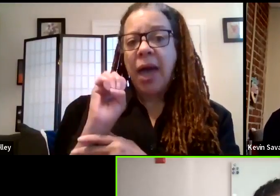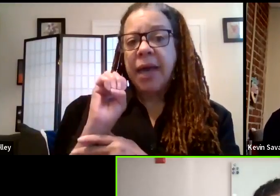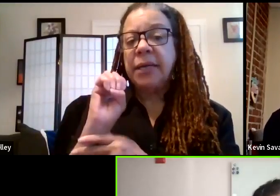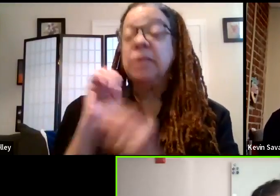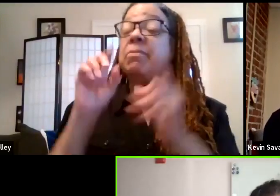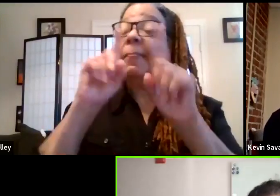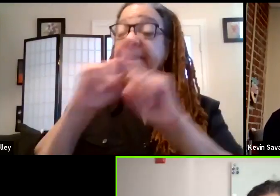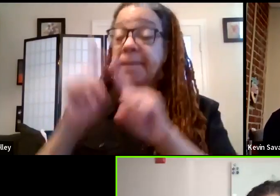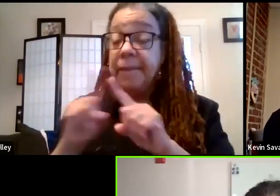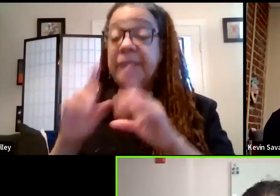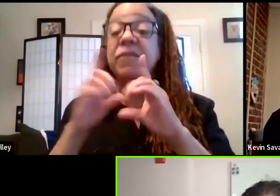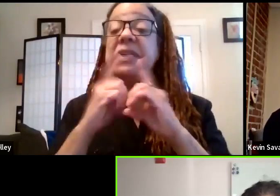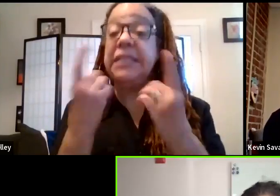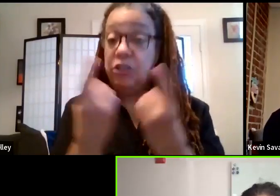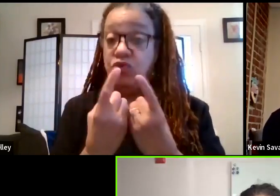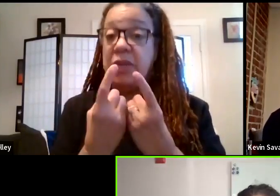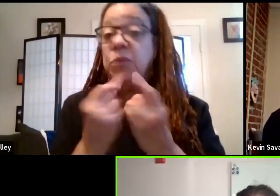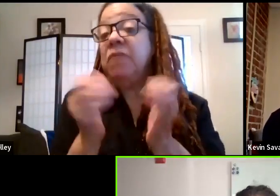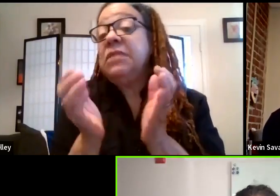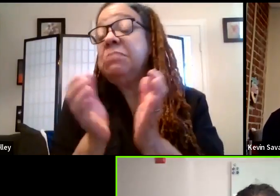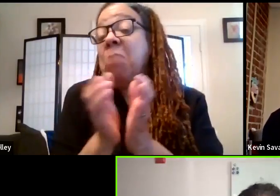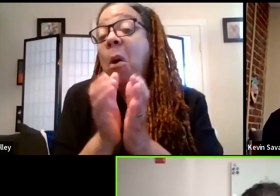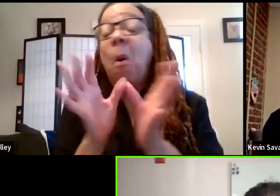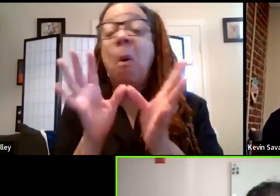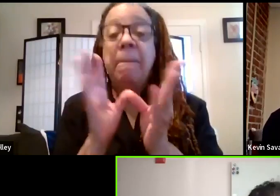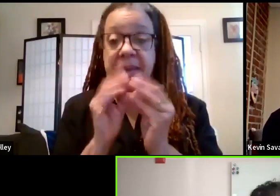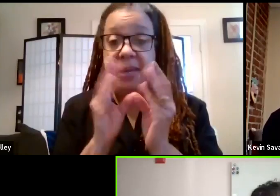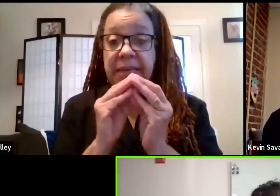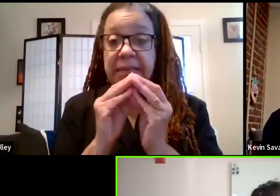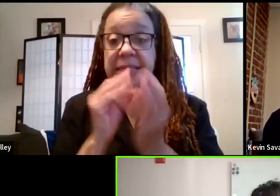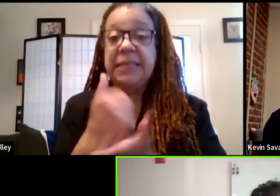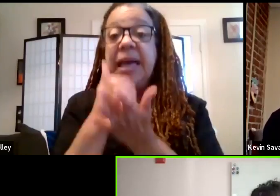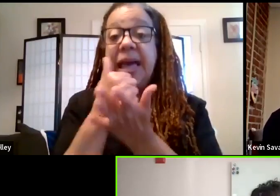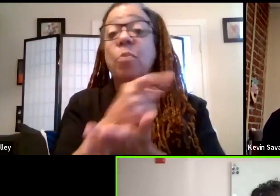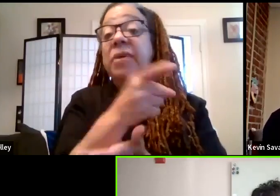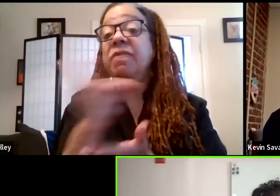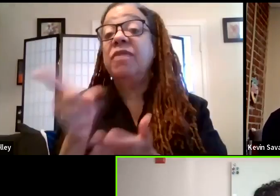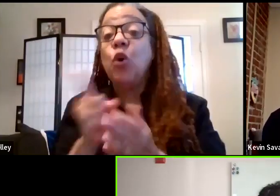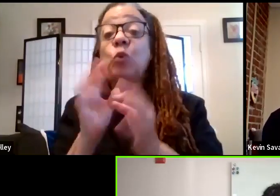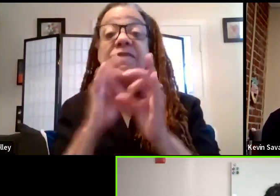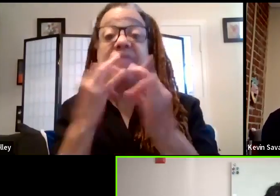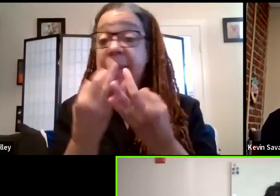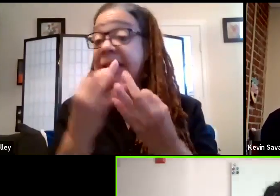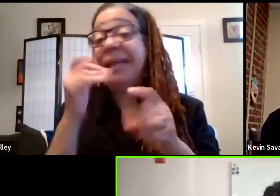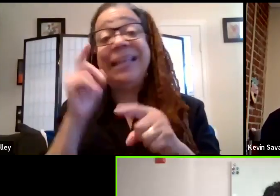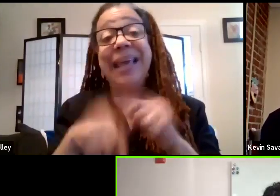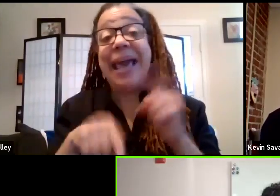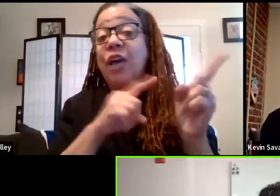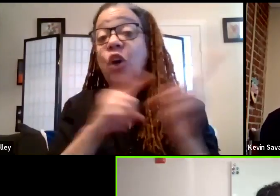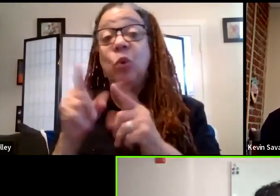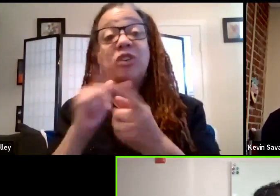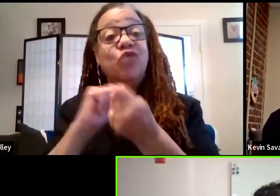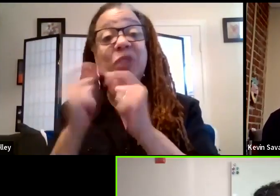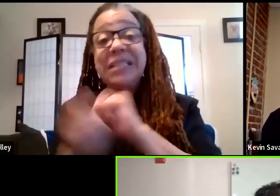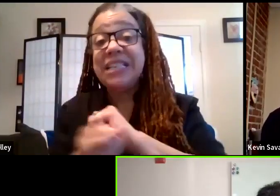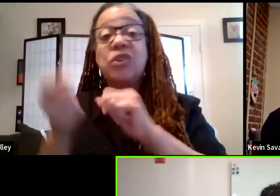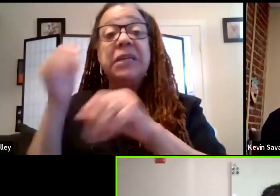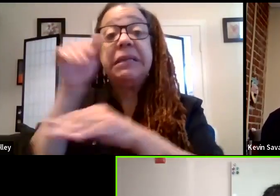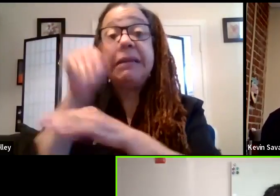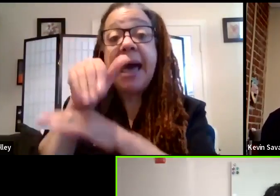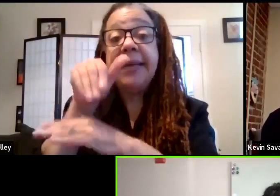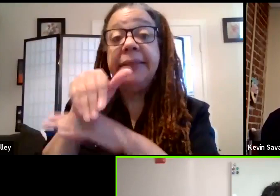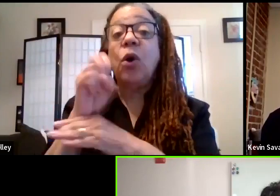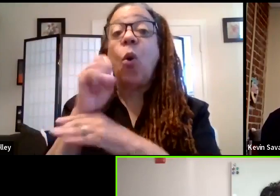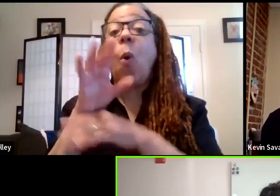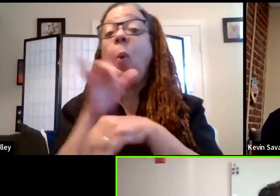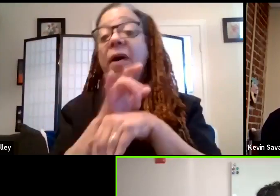have very small meetings, helping those families that perhaps cannot attend a transition night or are available